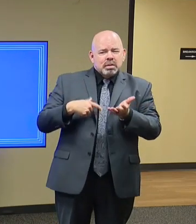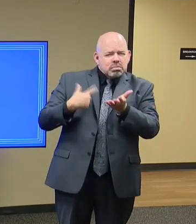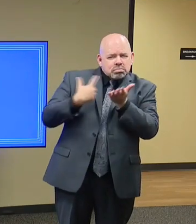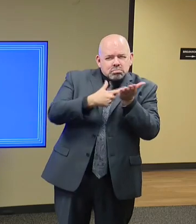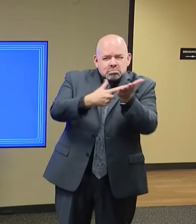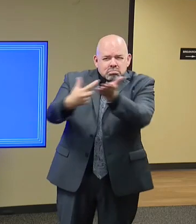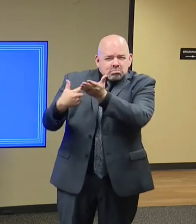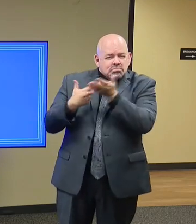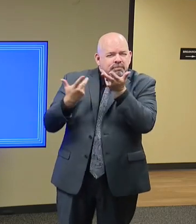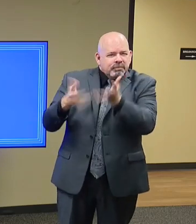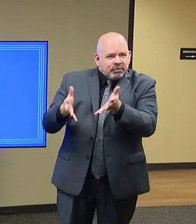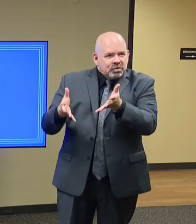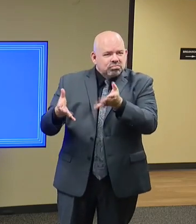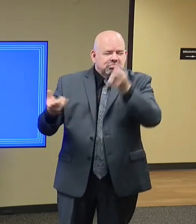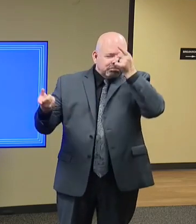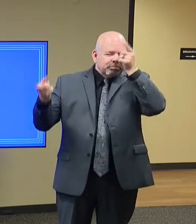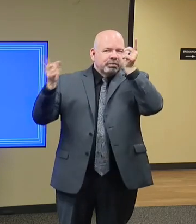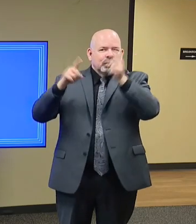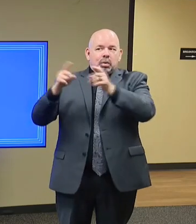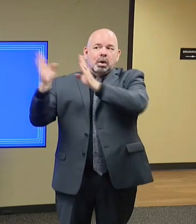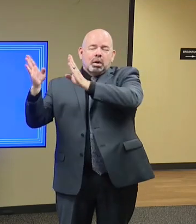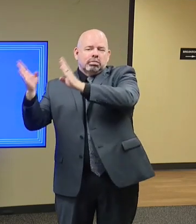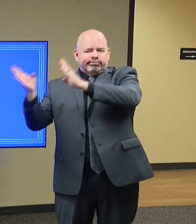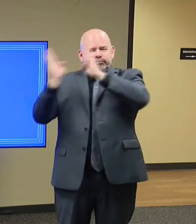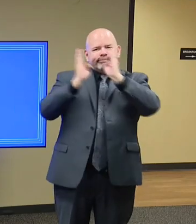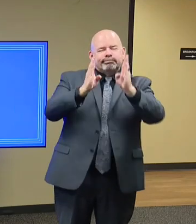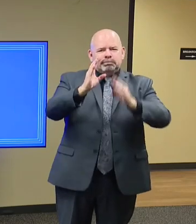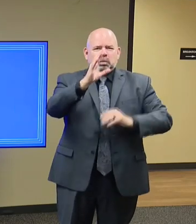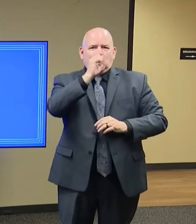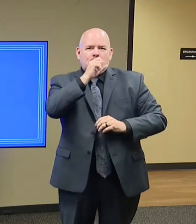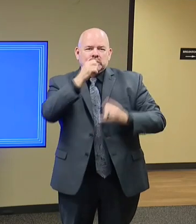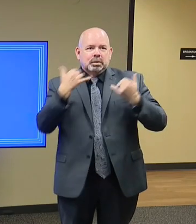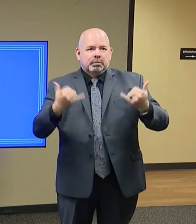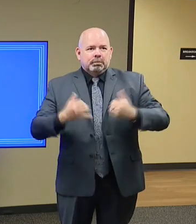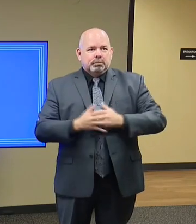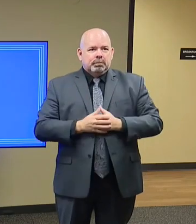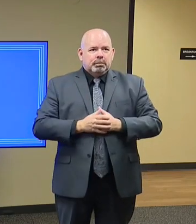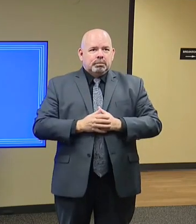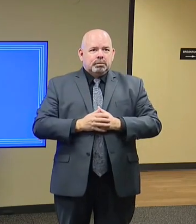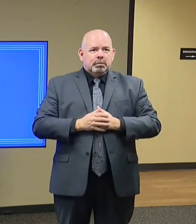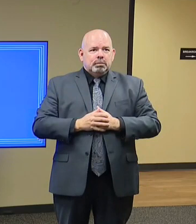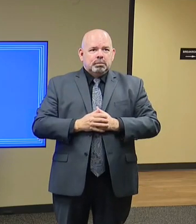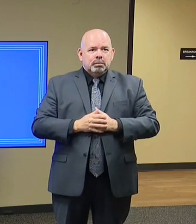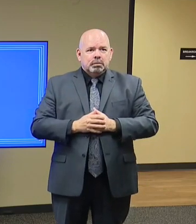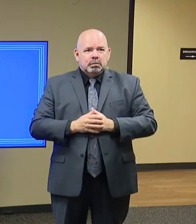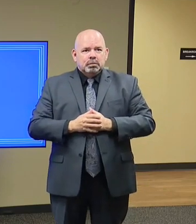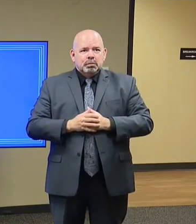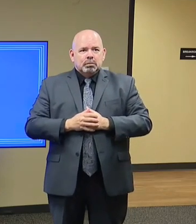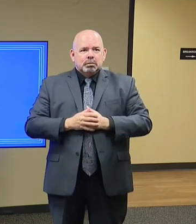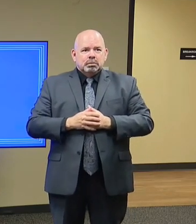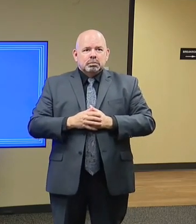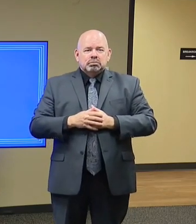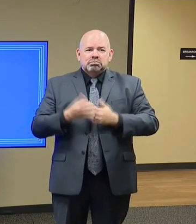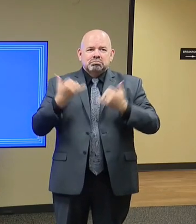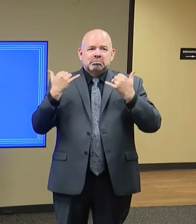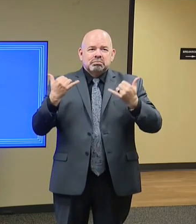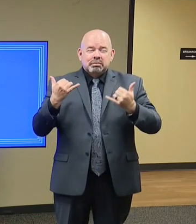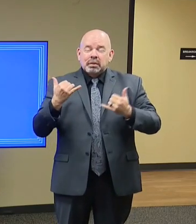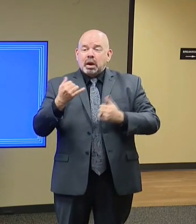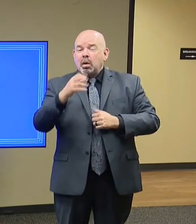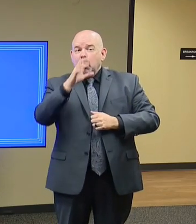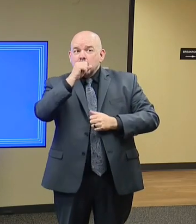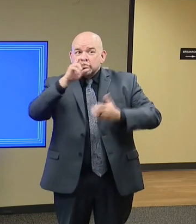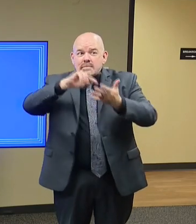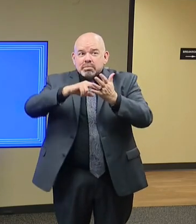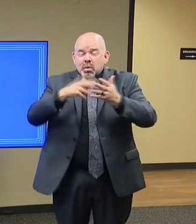chart. Red is extreme risk and orange is moderate risk. Now this